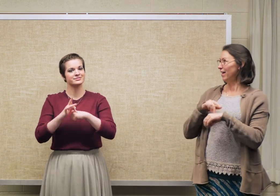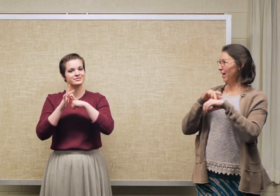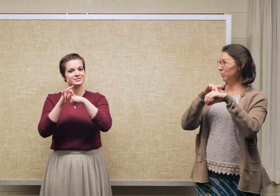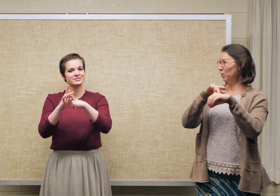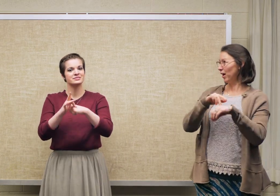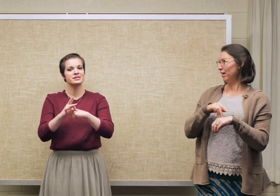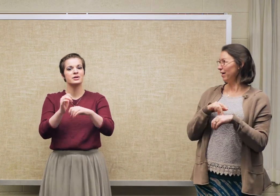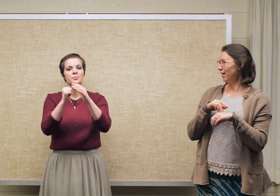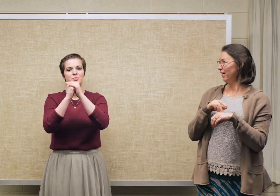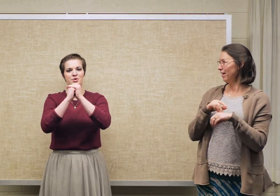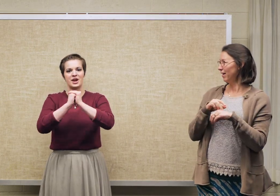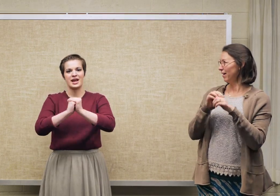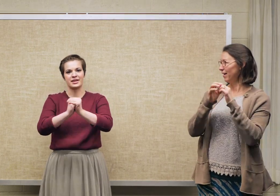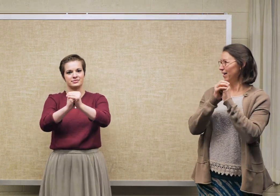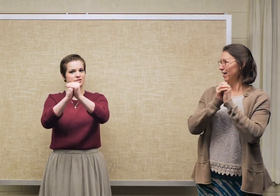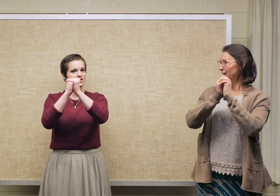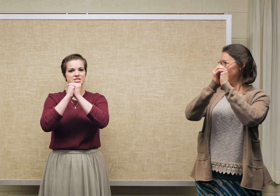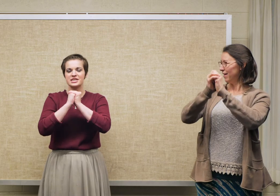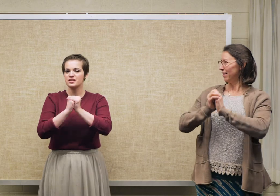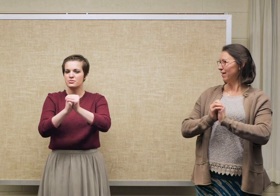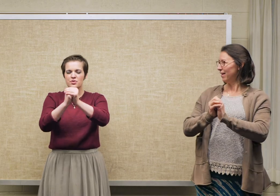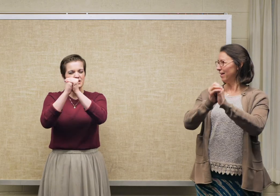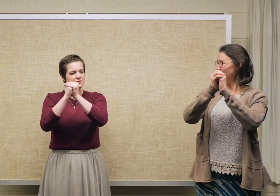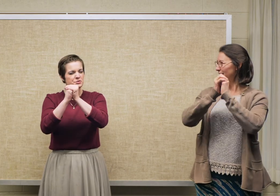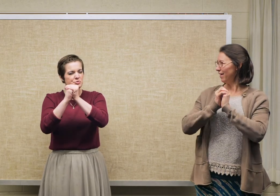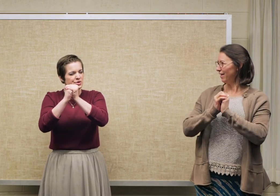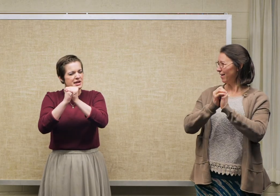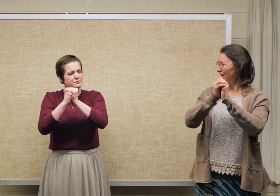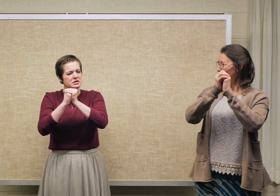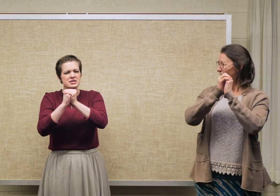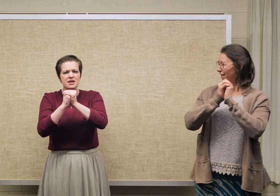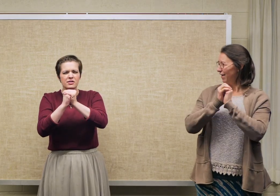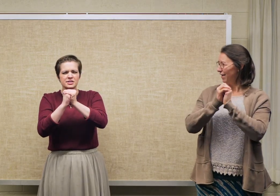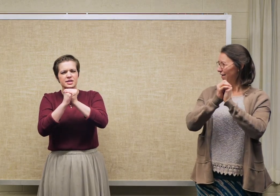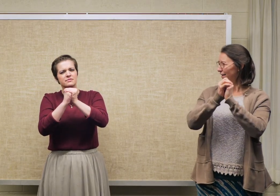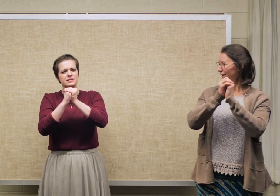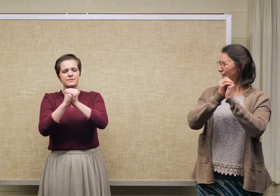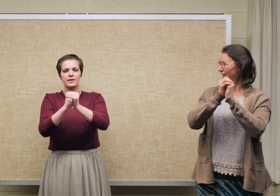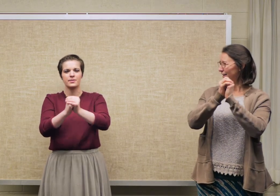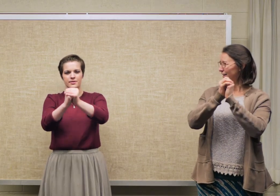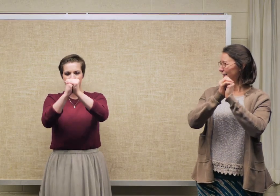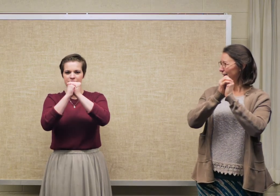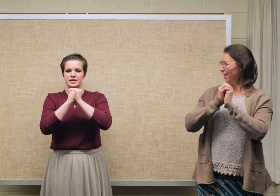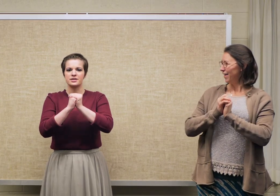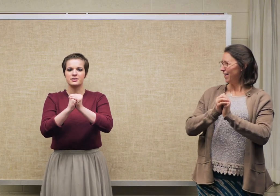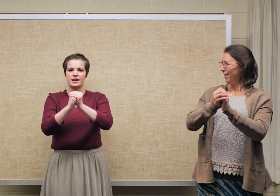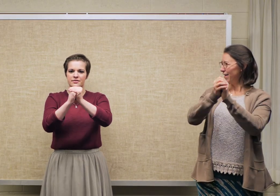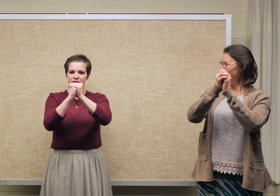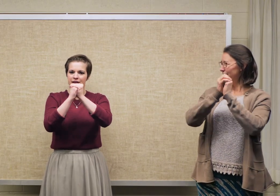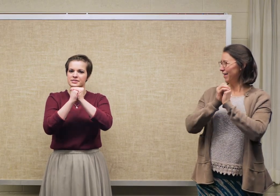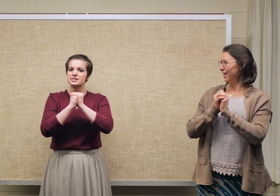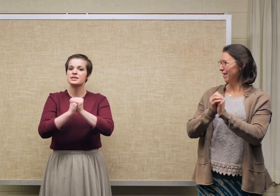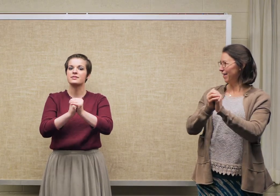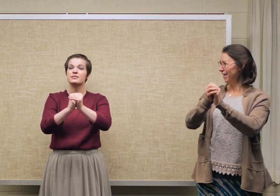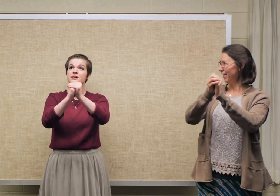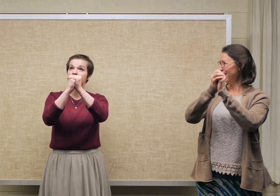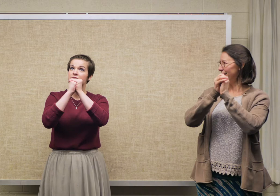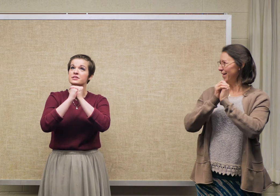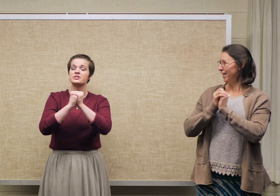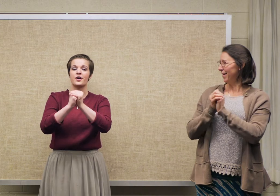And pray. Pray. Just like you would if you were praying really hard to the Heavenly Father, you're going to have your hands together and you're going to talk